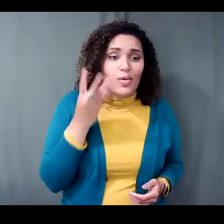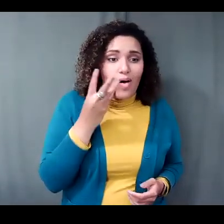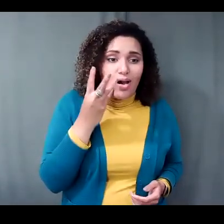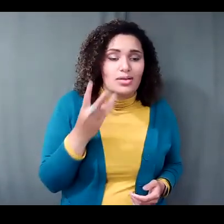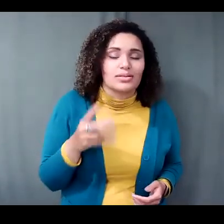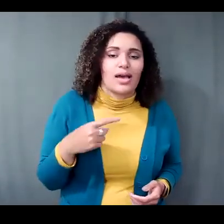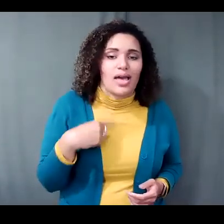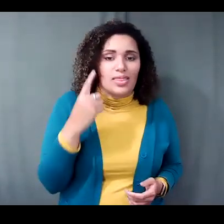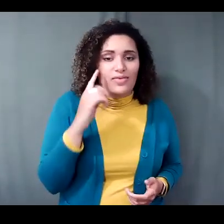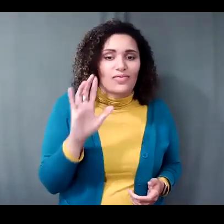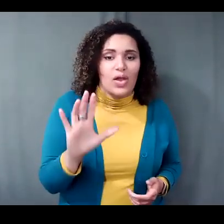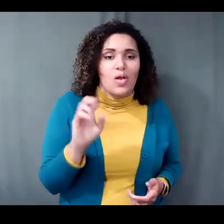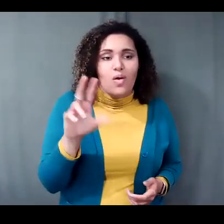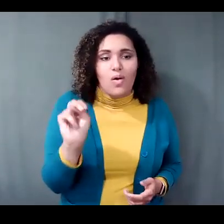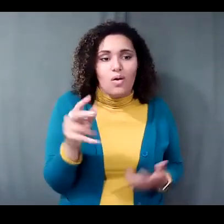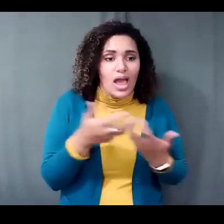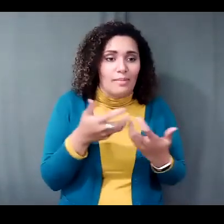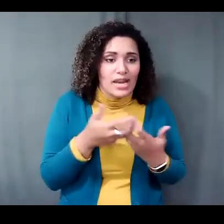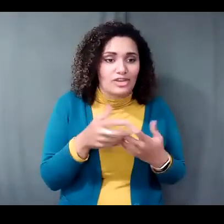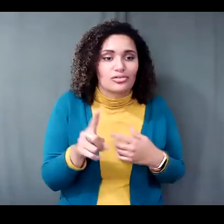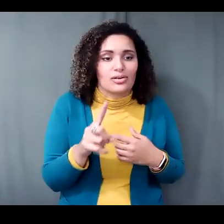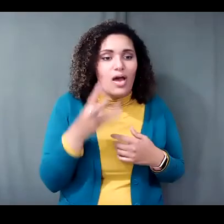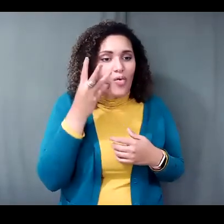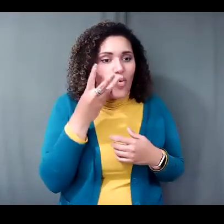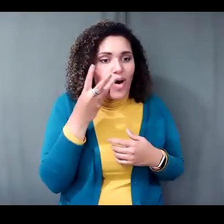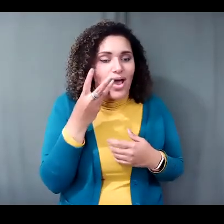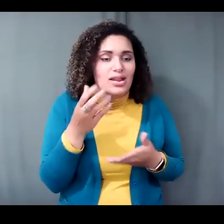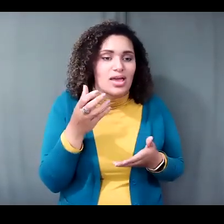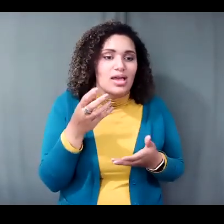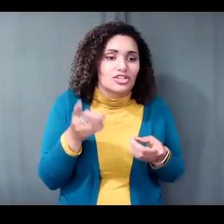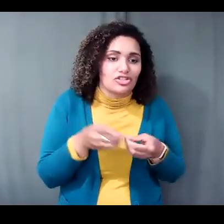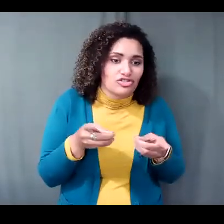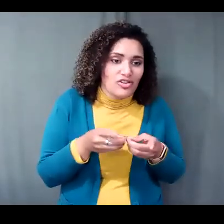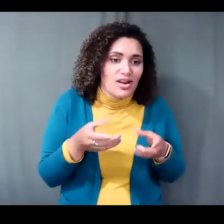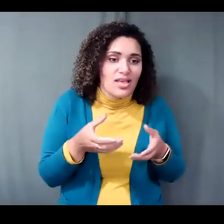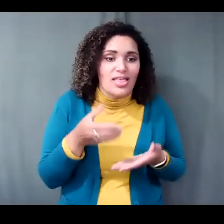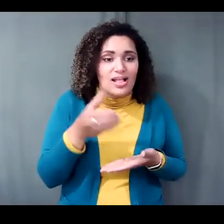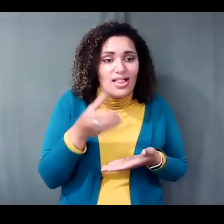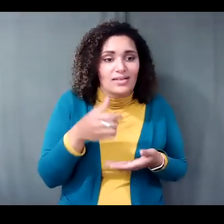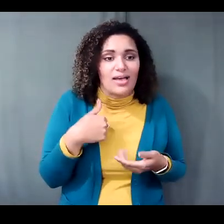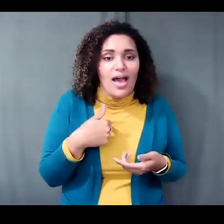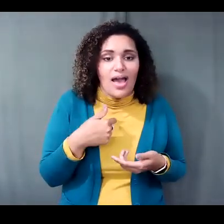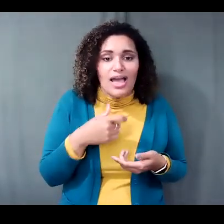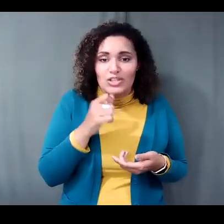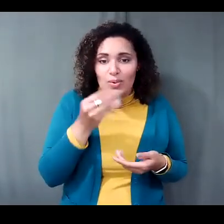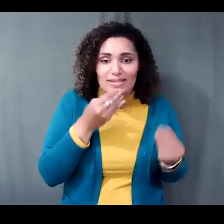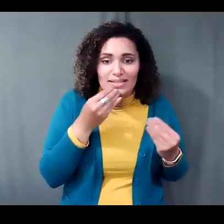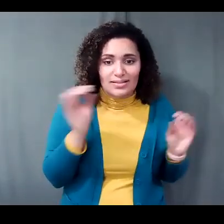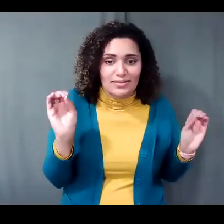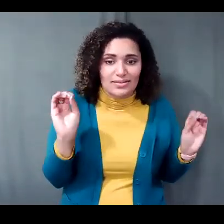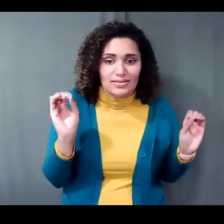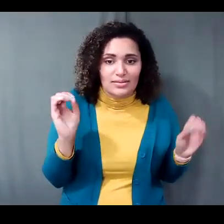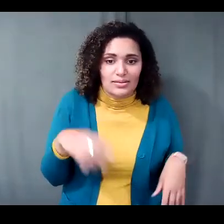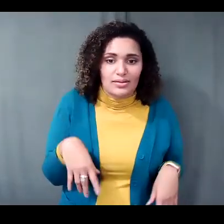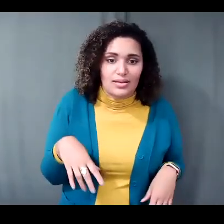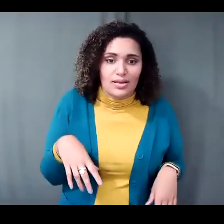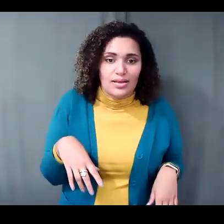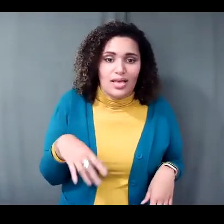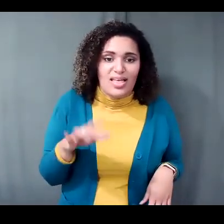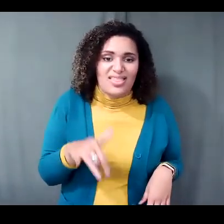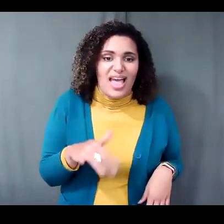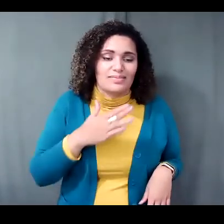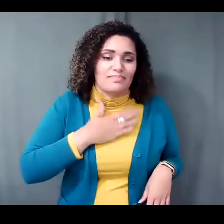like people drink it with kind of an aperitif, like beginning of a meal. It will hold up better than a lot of